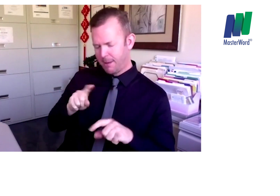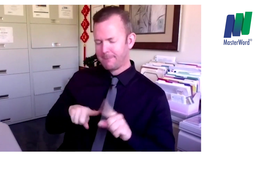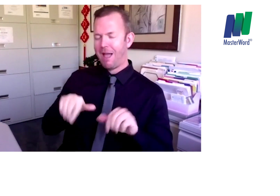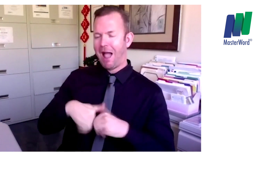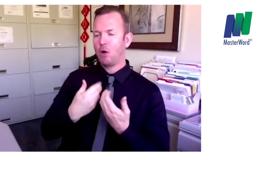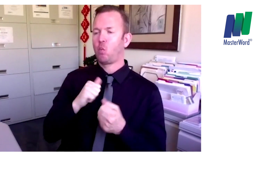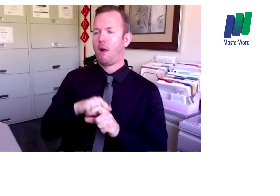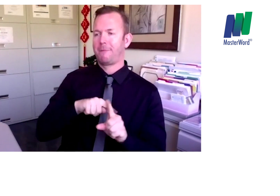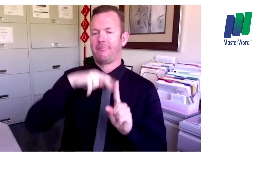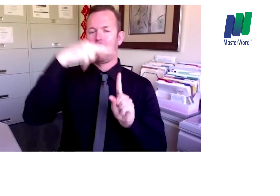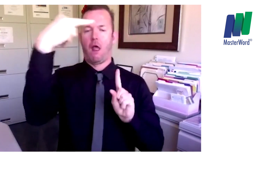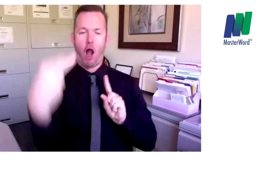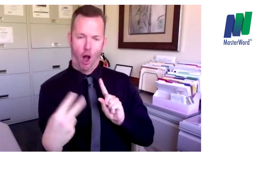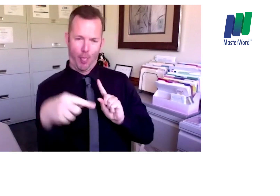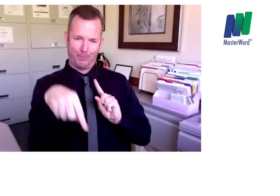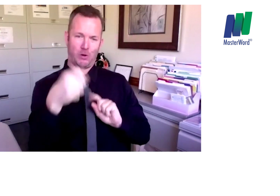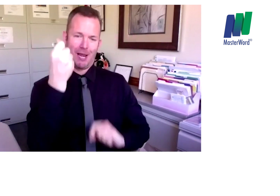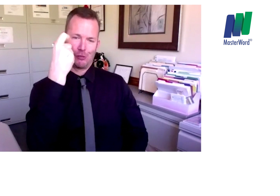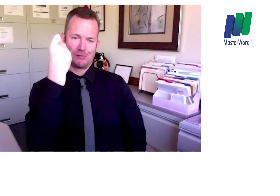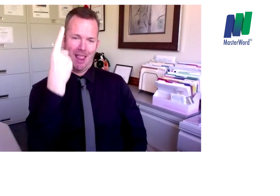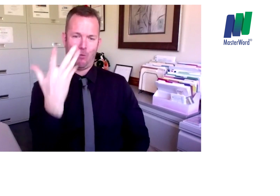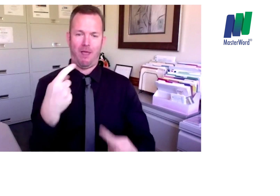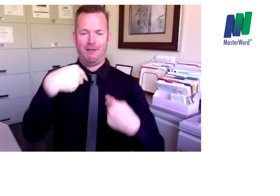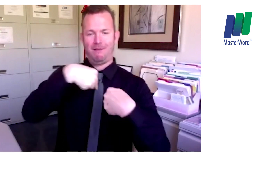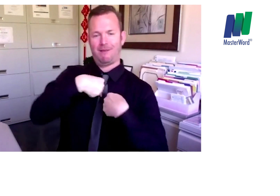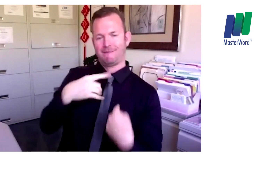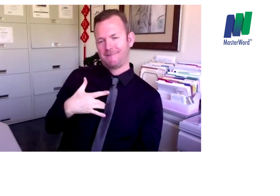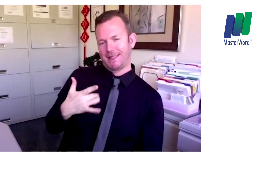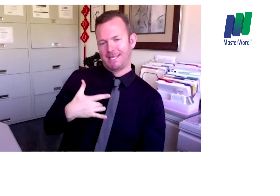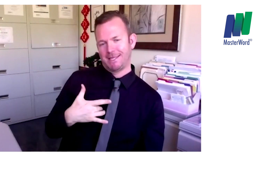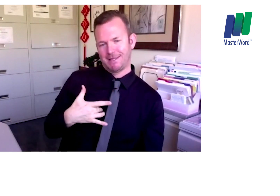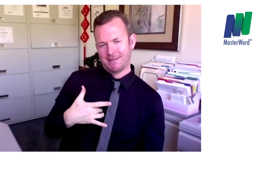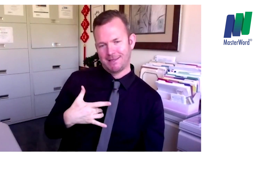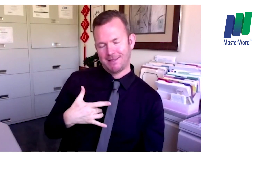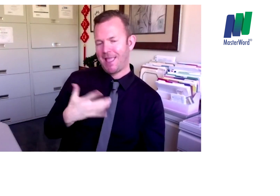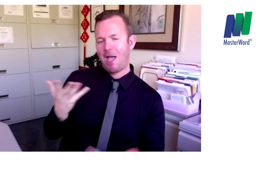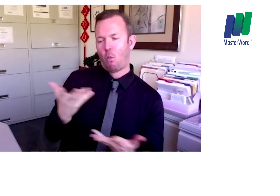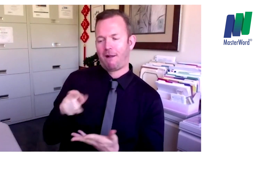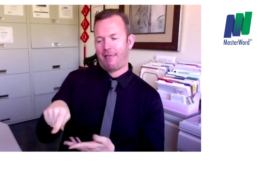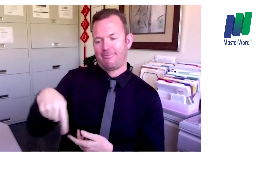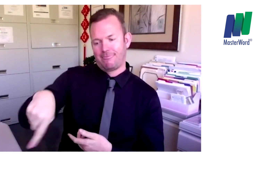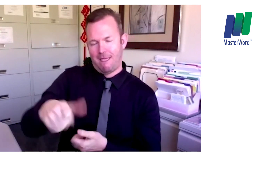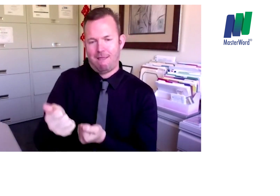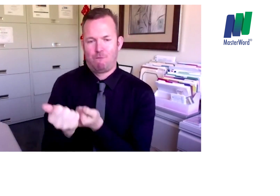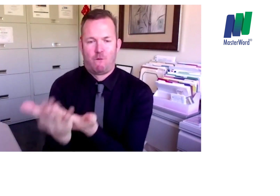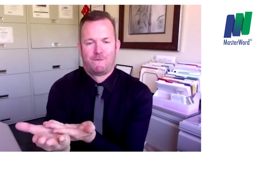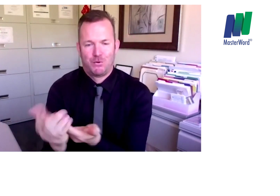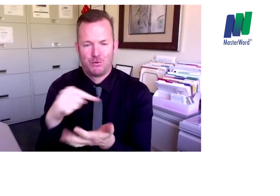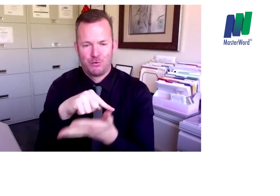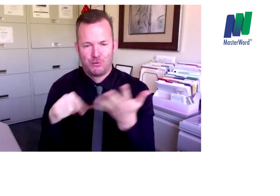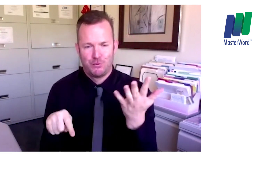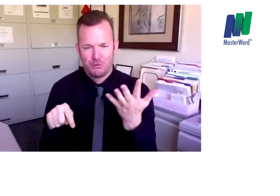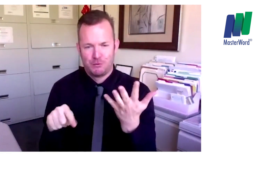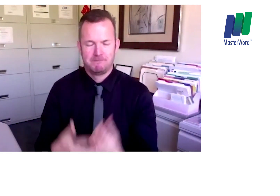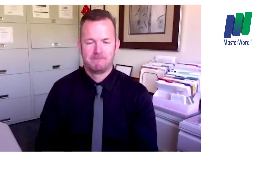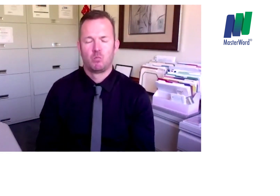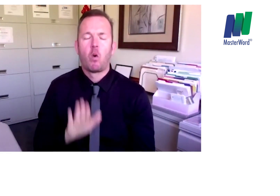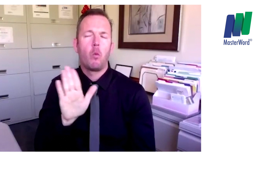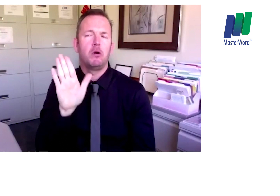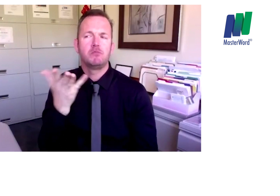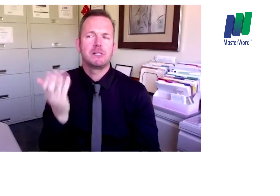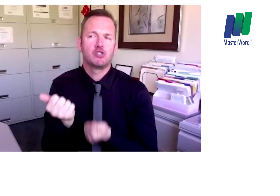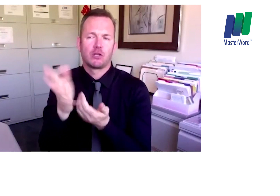through the points about regulation, how can we go around and communicate that to others? If I'm experiencing some of this dysregulation or